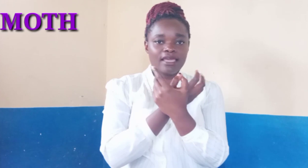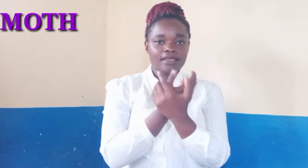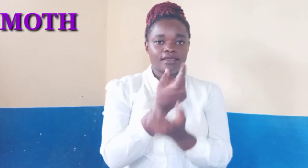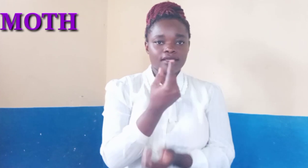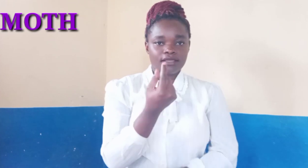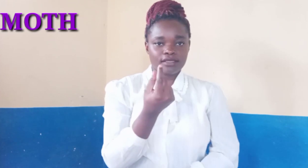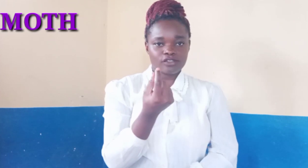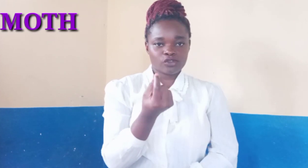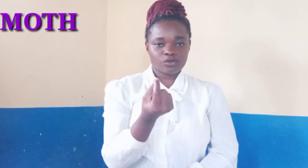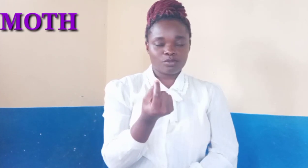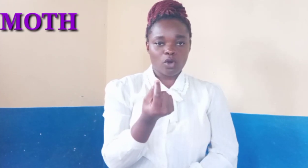butterfly, small.